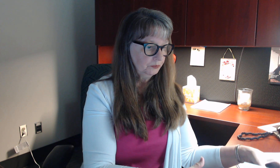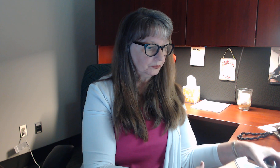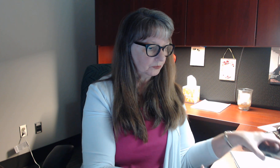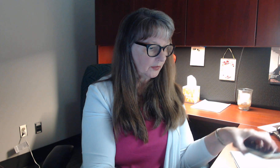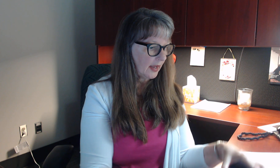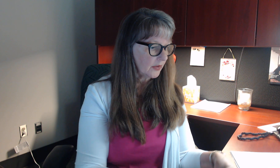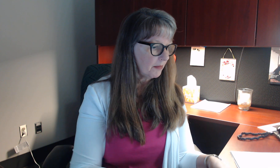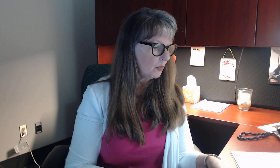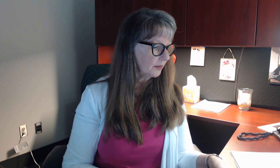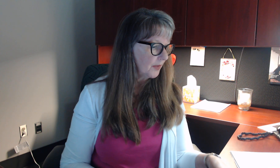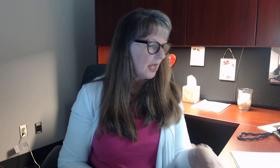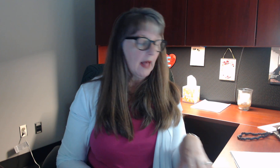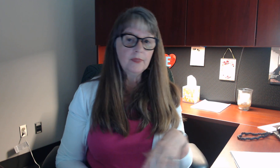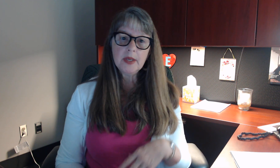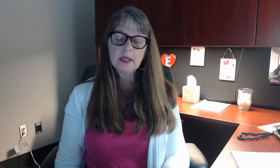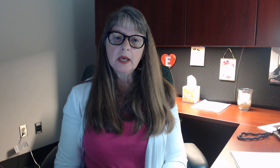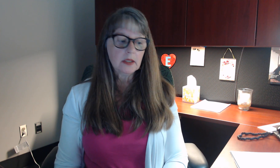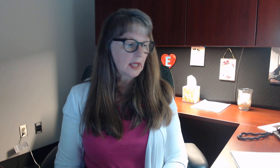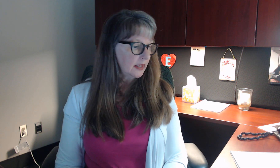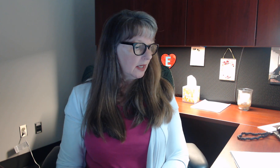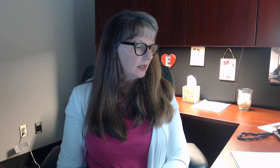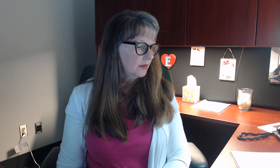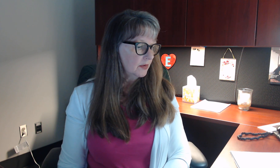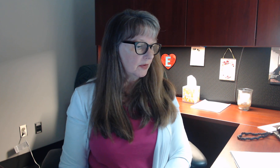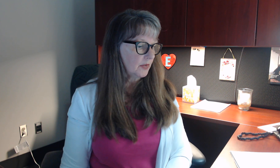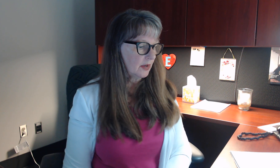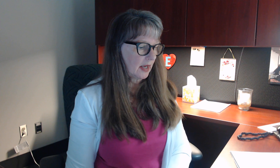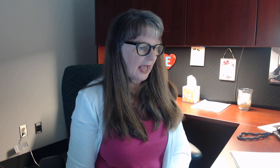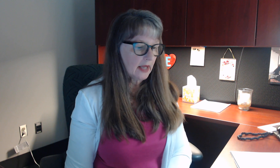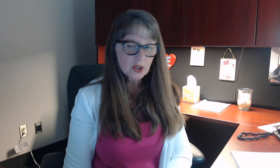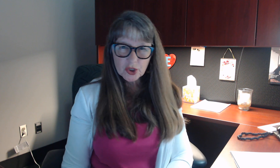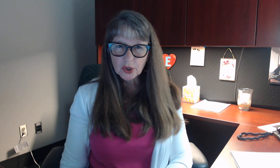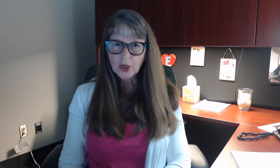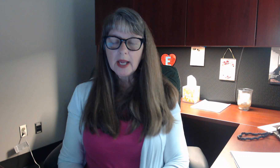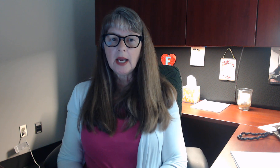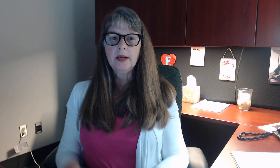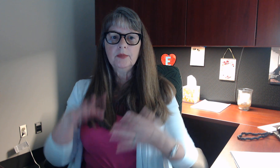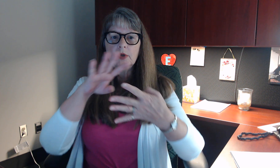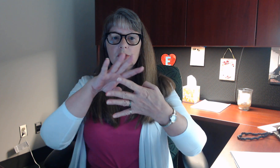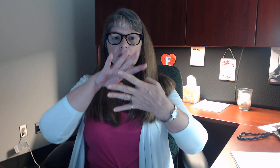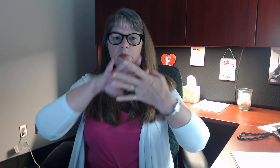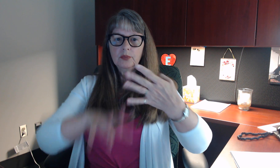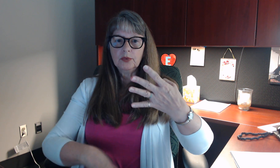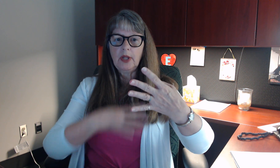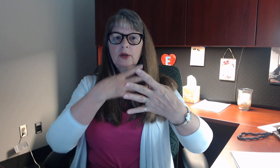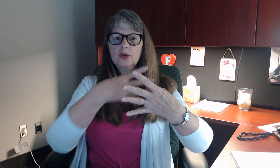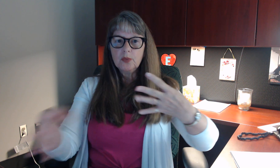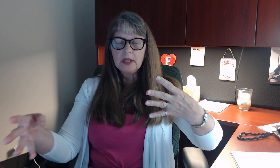We only have a couple more. And then like a calendar, you could do like you're doing,